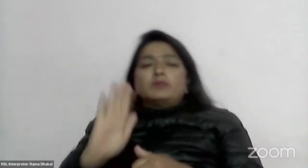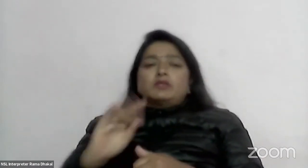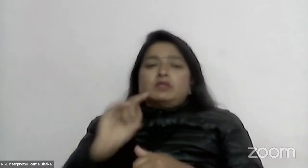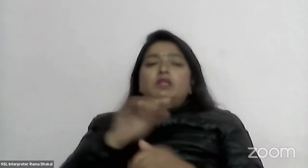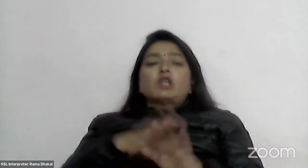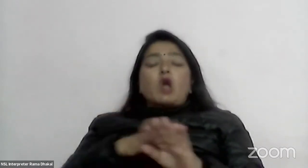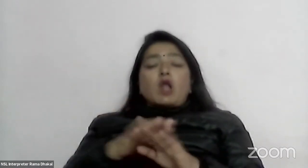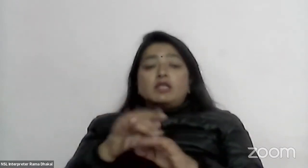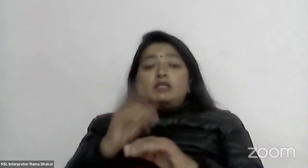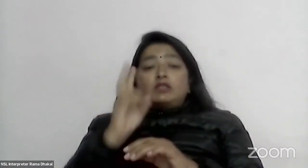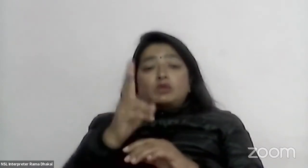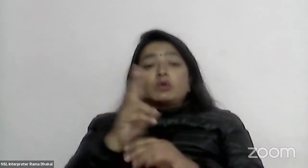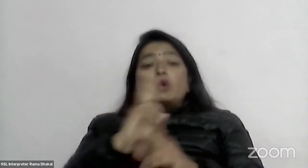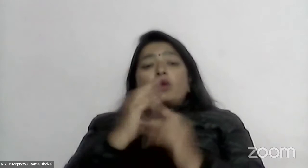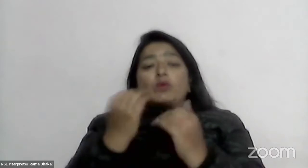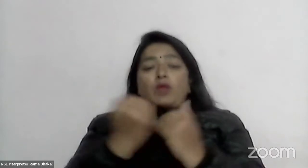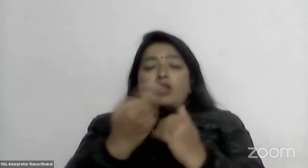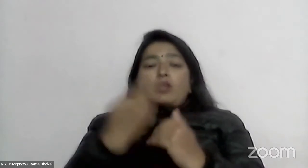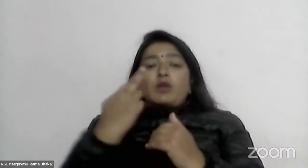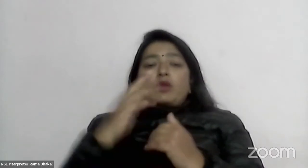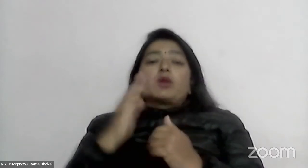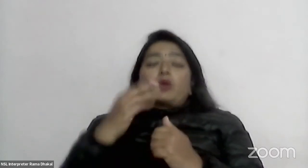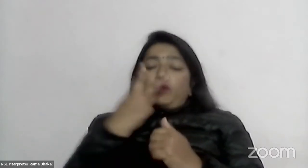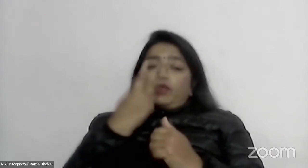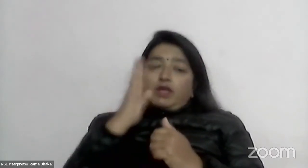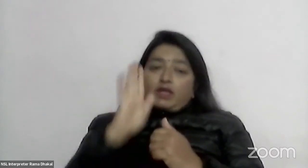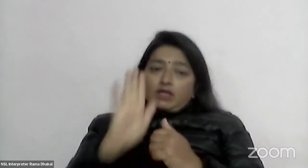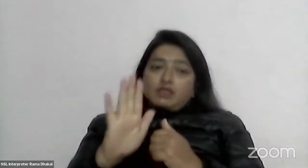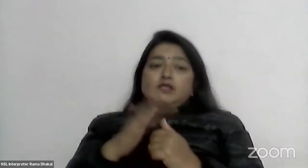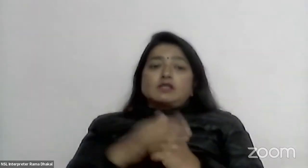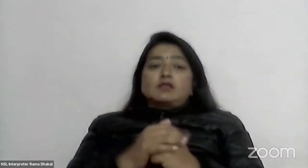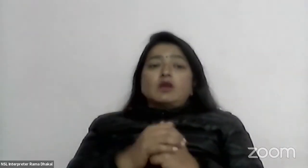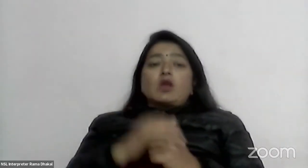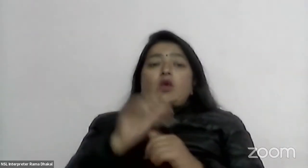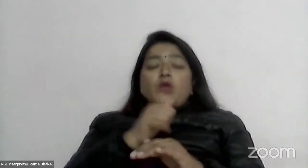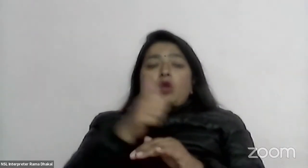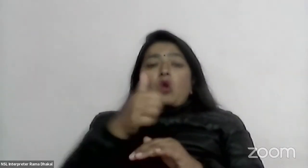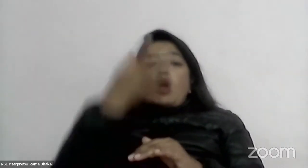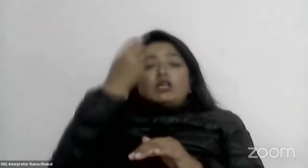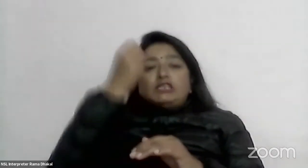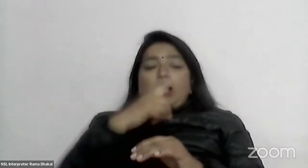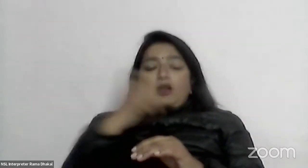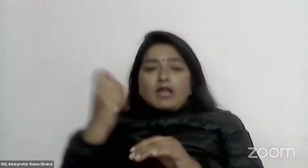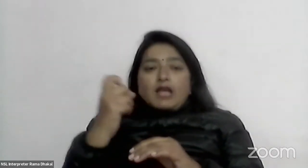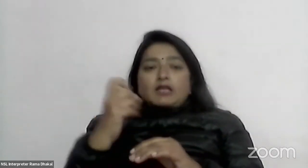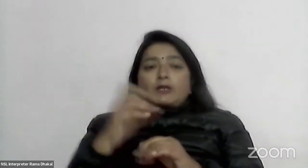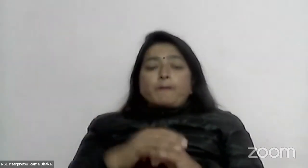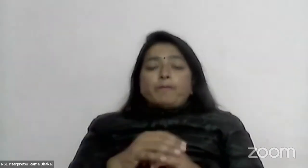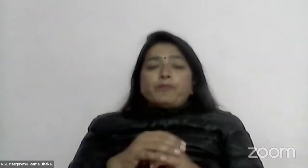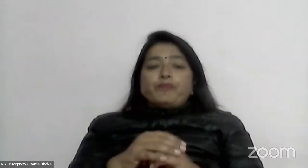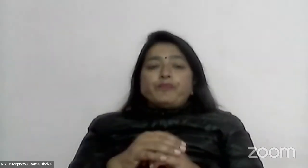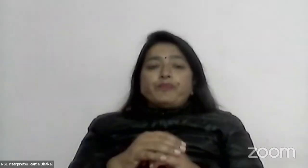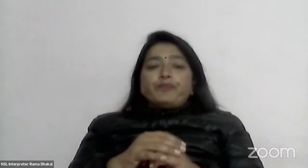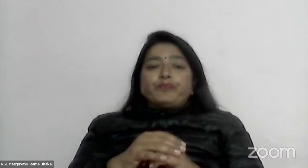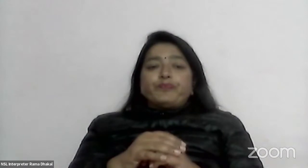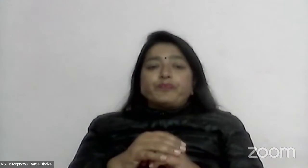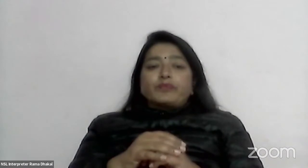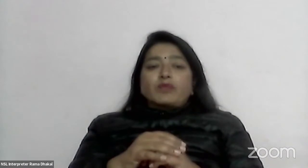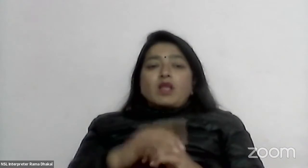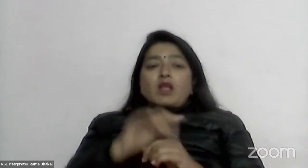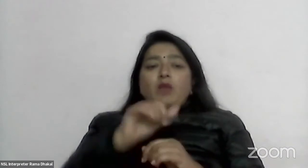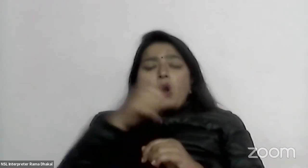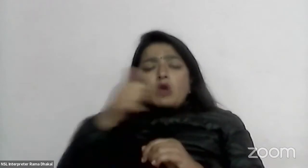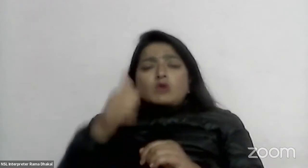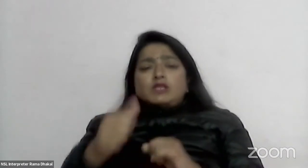in need of assertion of their rights, etc. So I was hoping to see some stronger elements